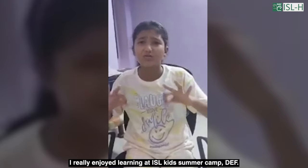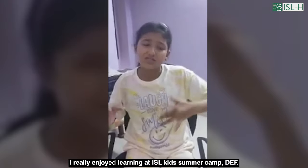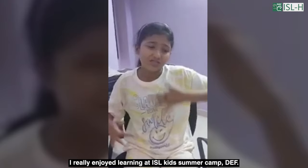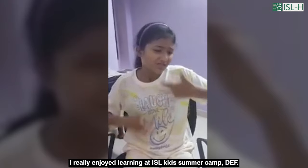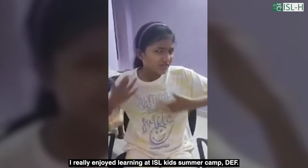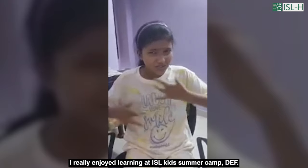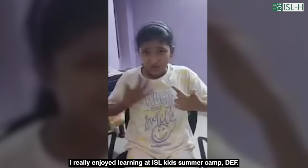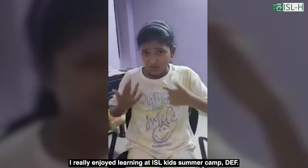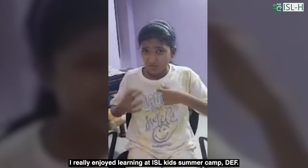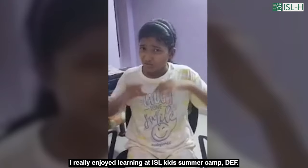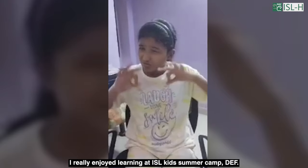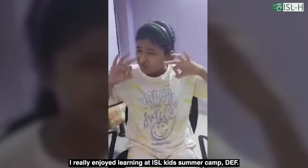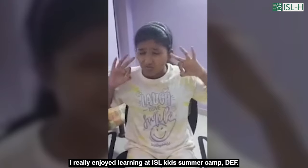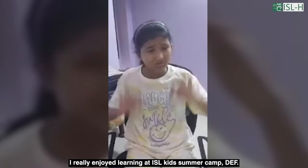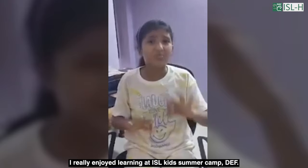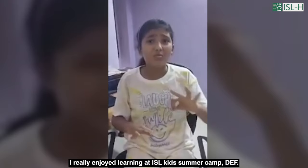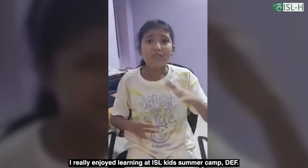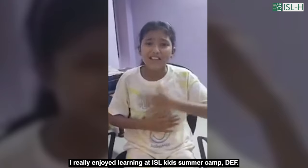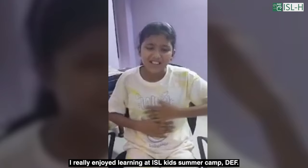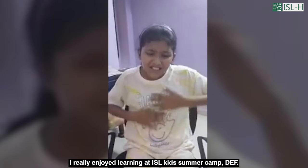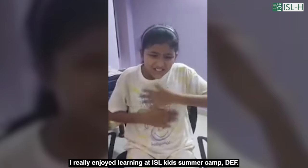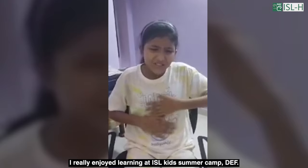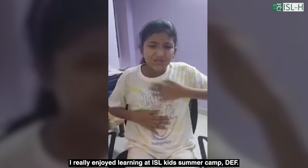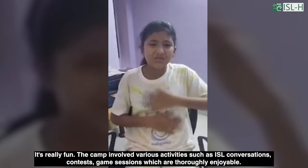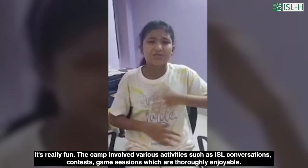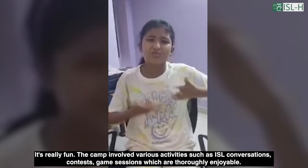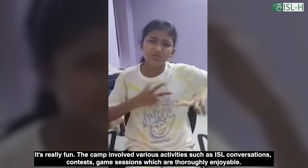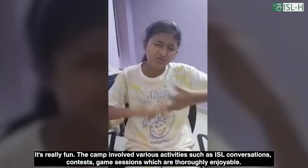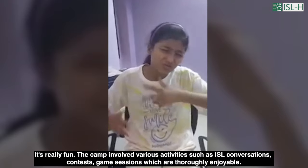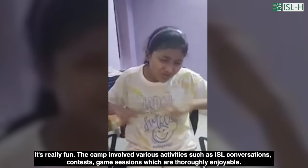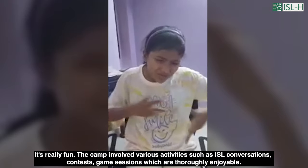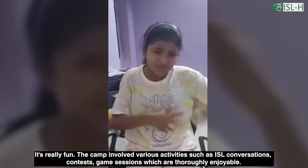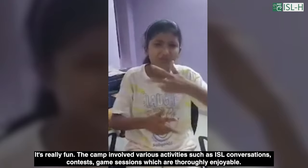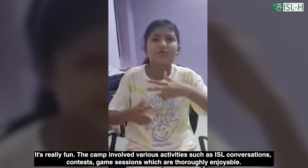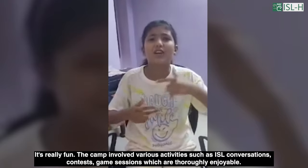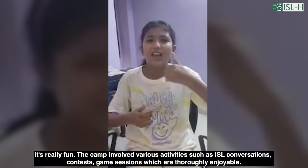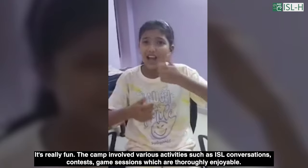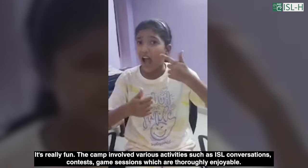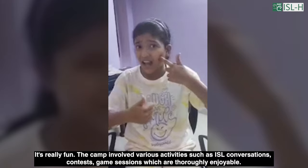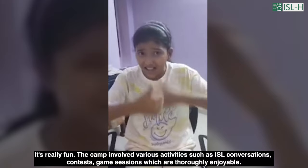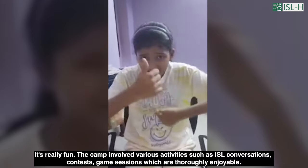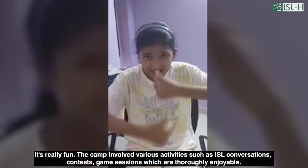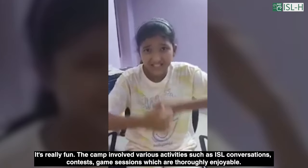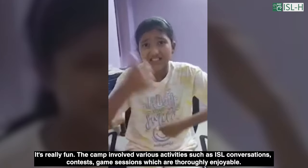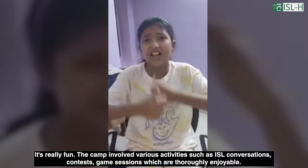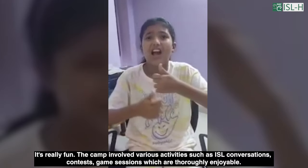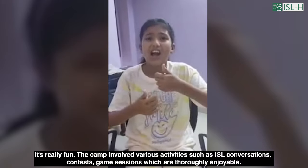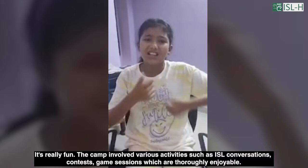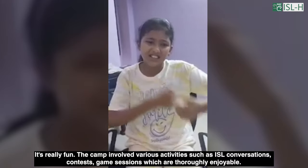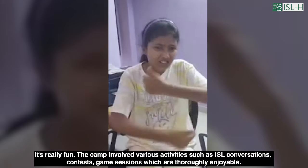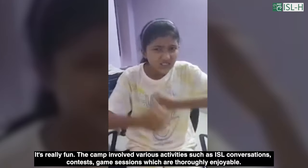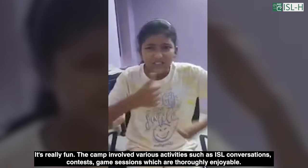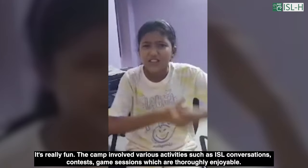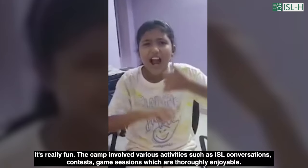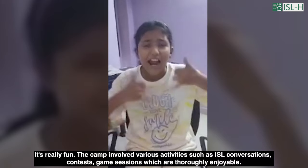Deaf Enabled Foundation. It's really fun. The camp involves various activities such as ISL